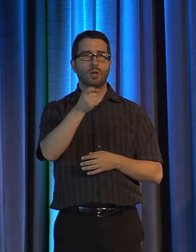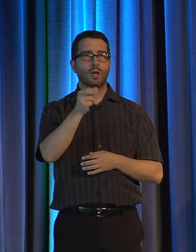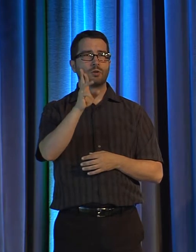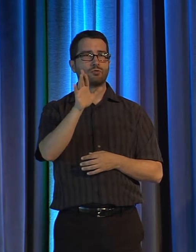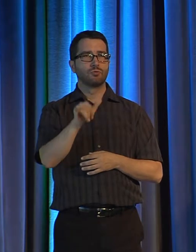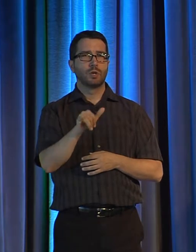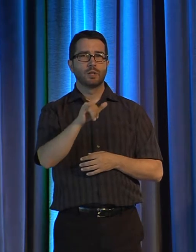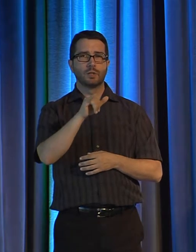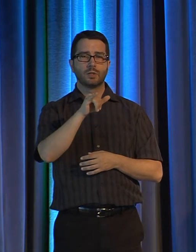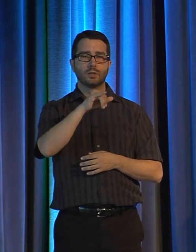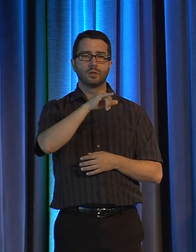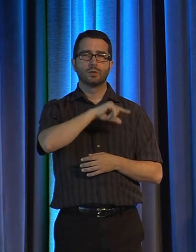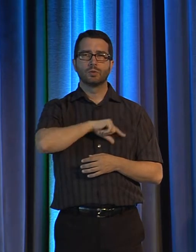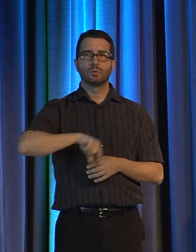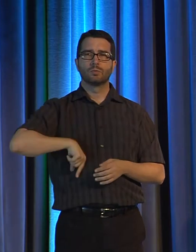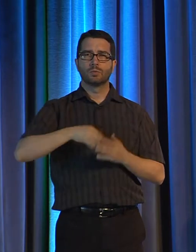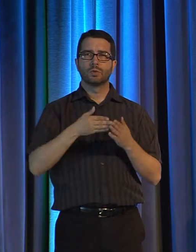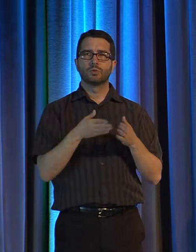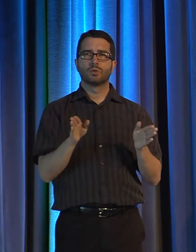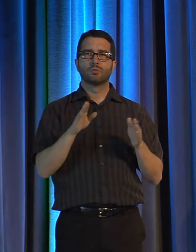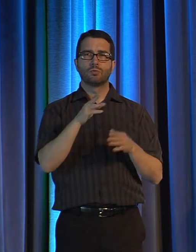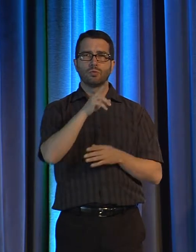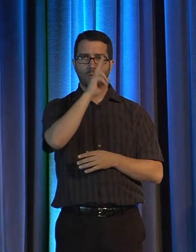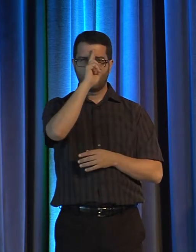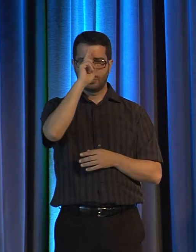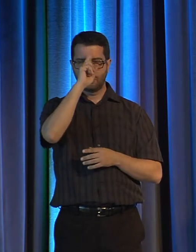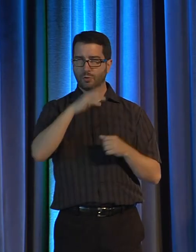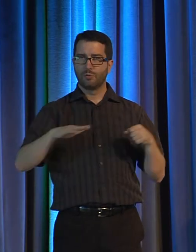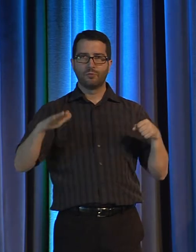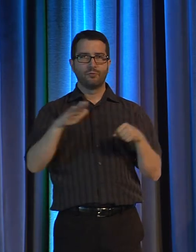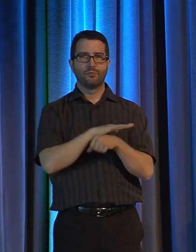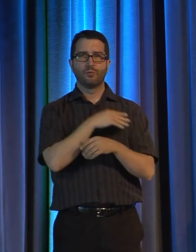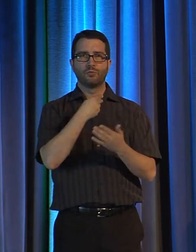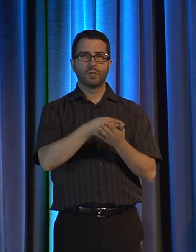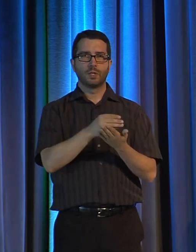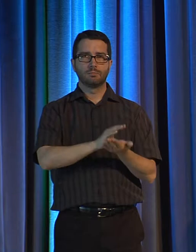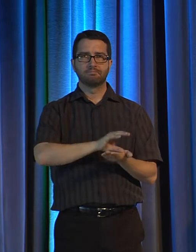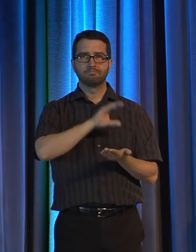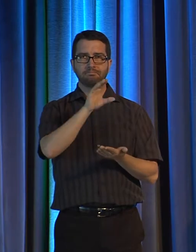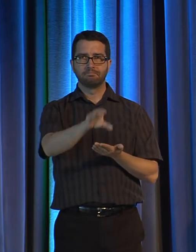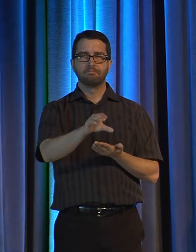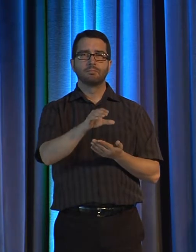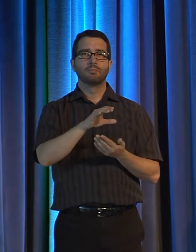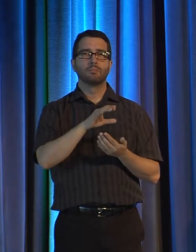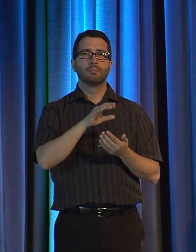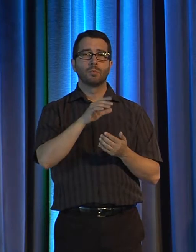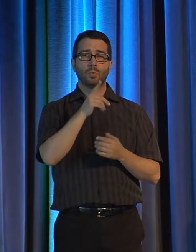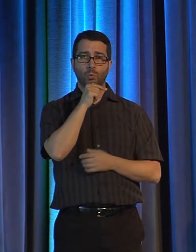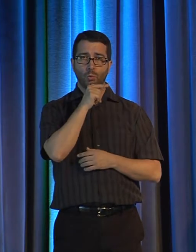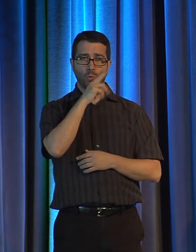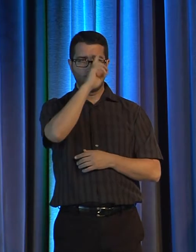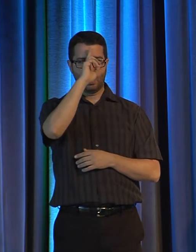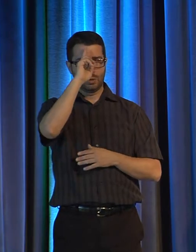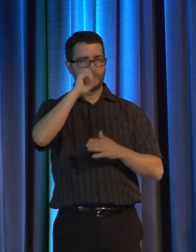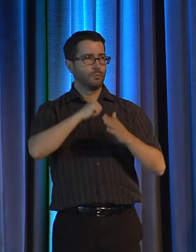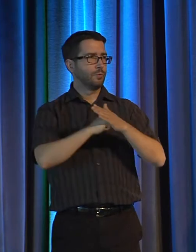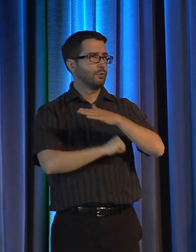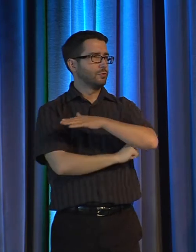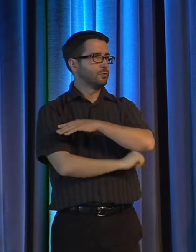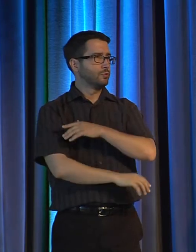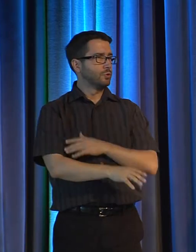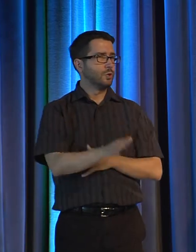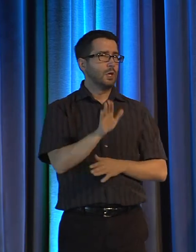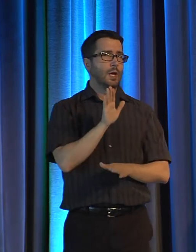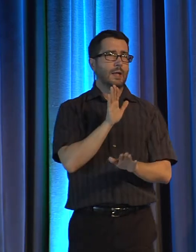was fully funded, over $500,000, by the hospital's foundation. and there are